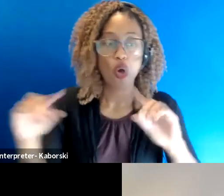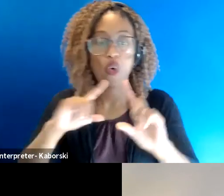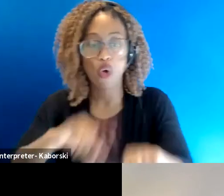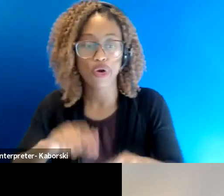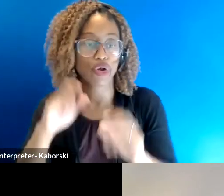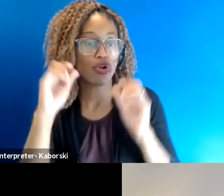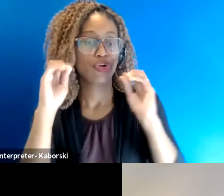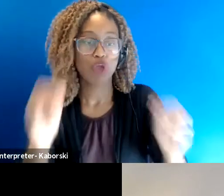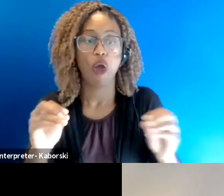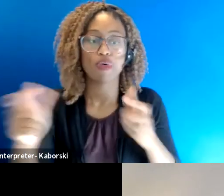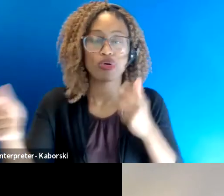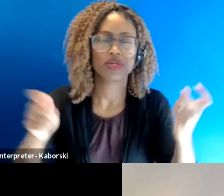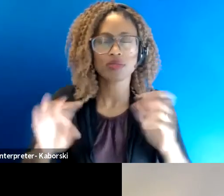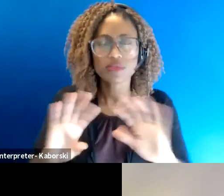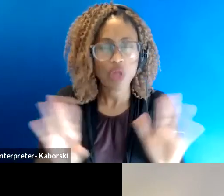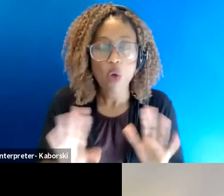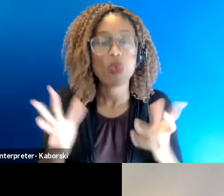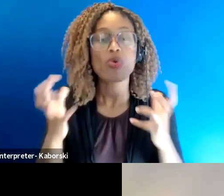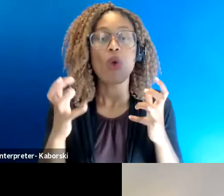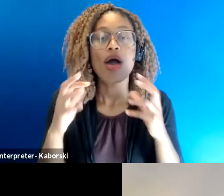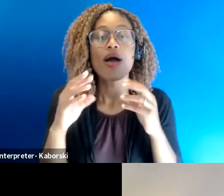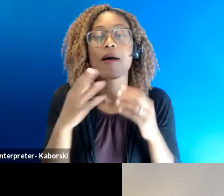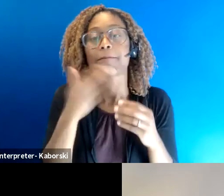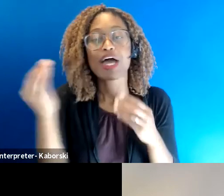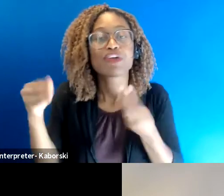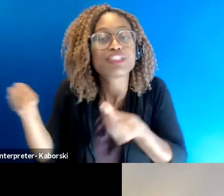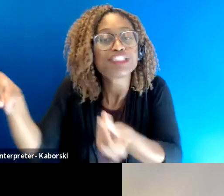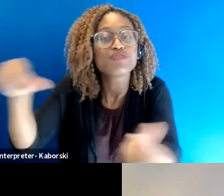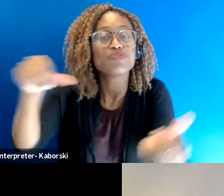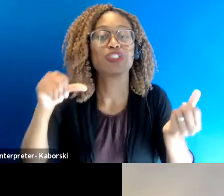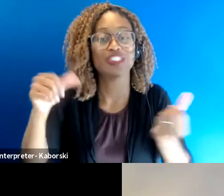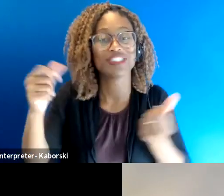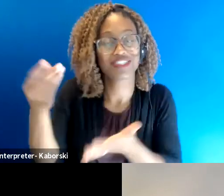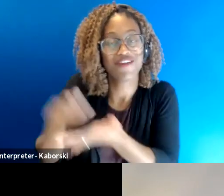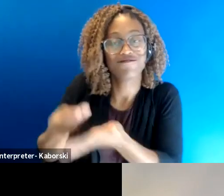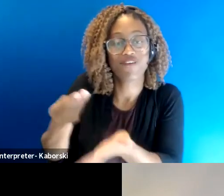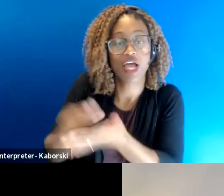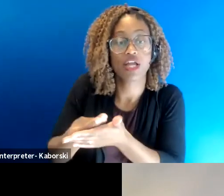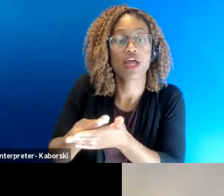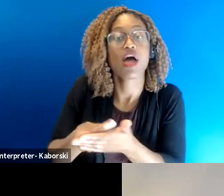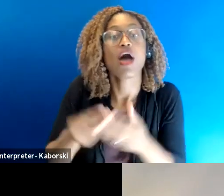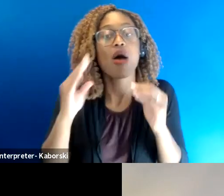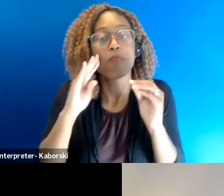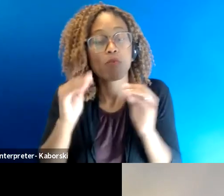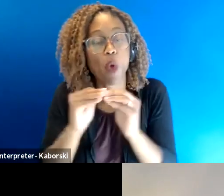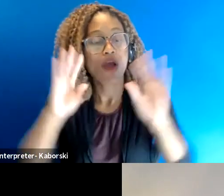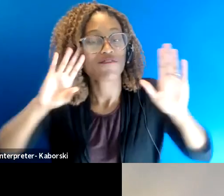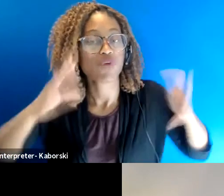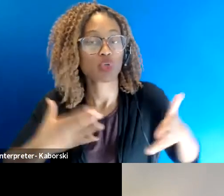We want to see a better distribution of funds towards programs